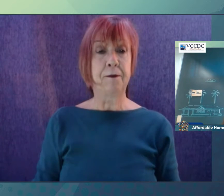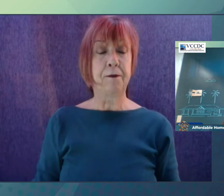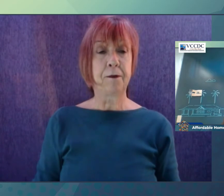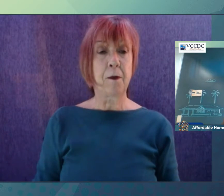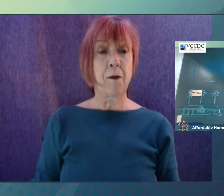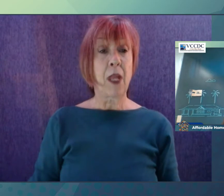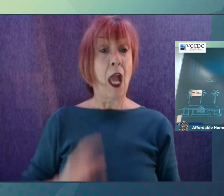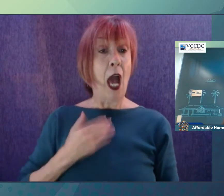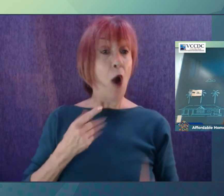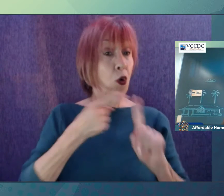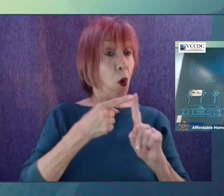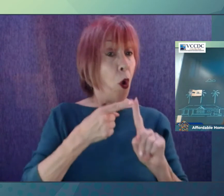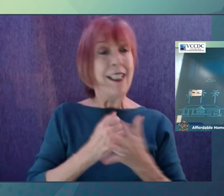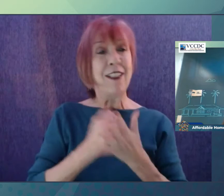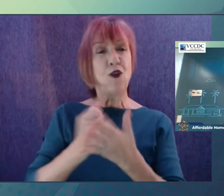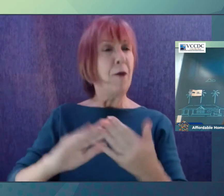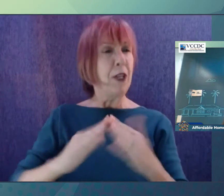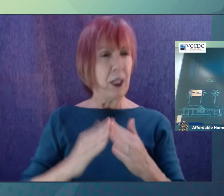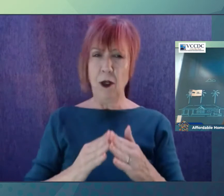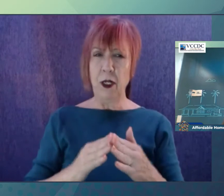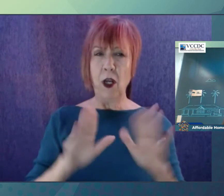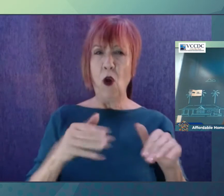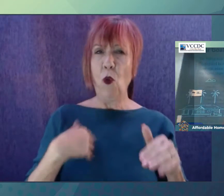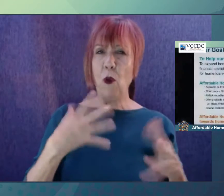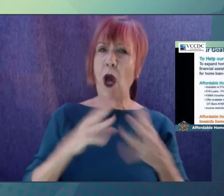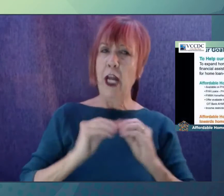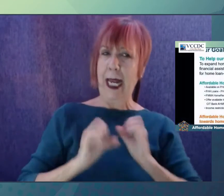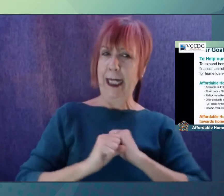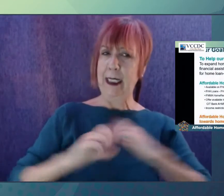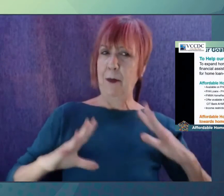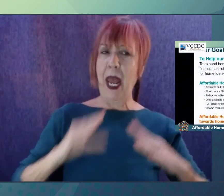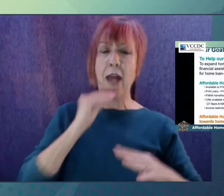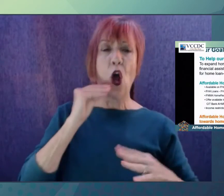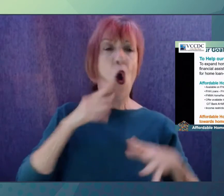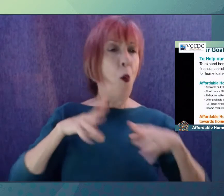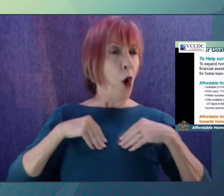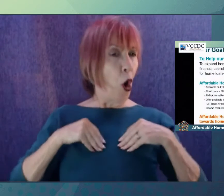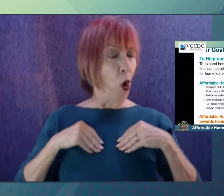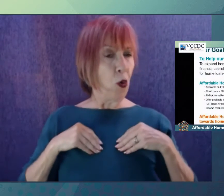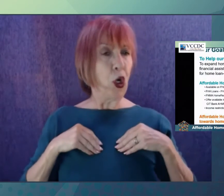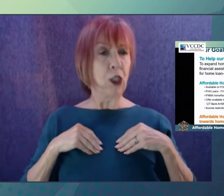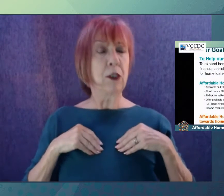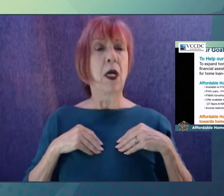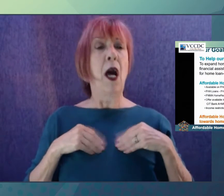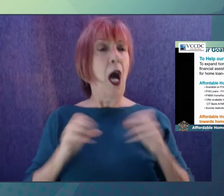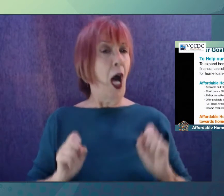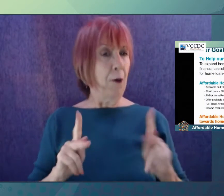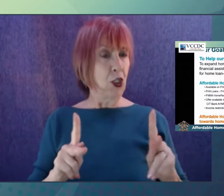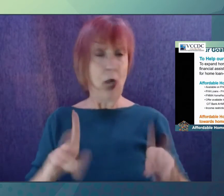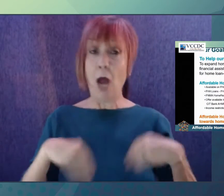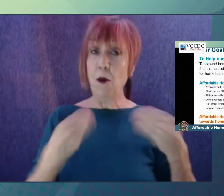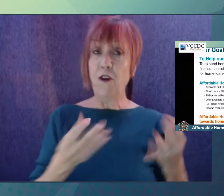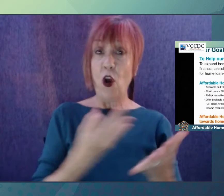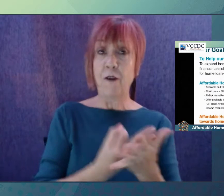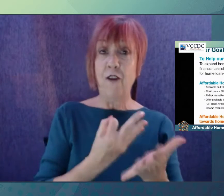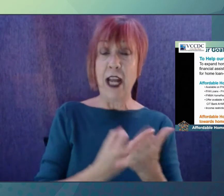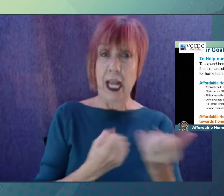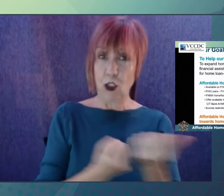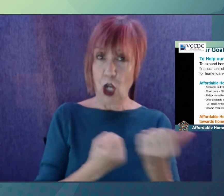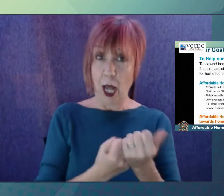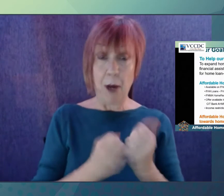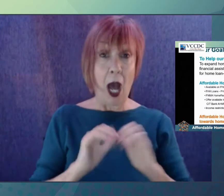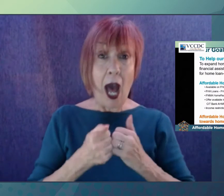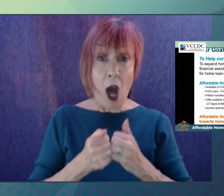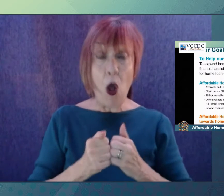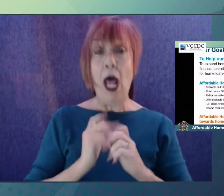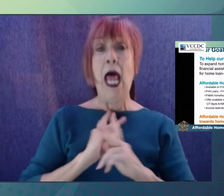Our goal is to help our community. We want to expand home ownership opportunities and provide financial assistance in the form of a lender credit to